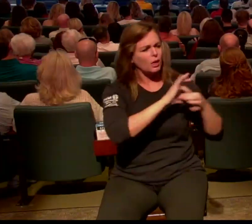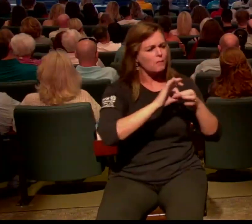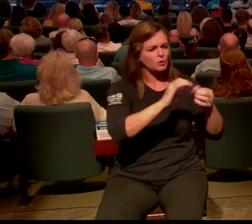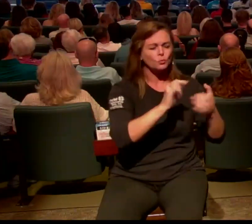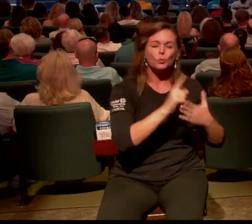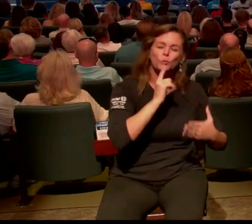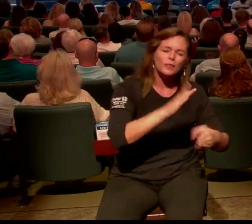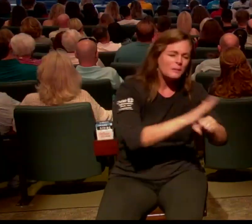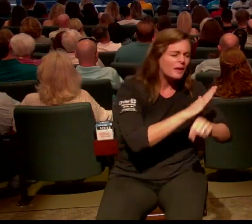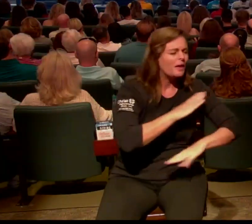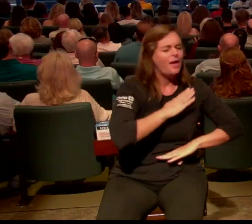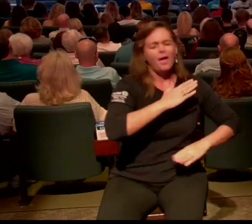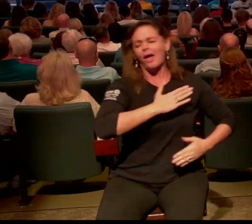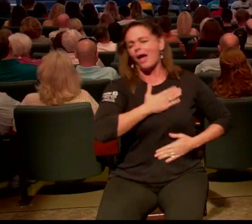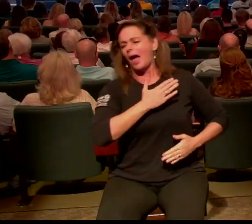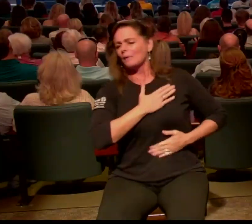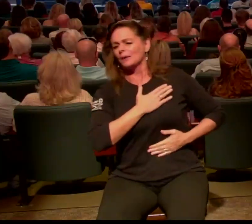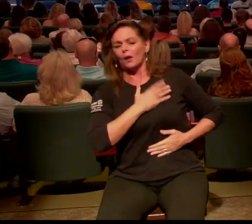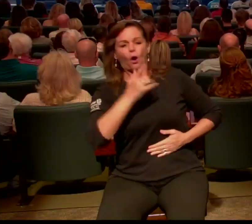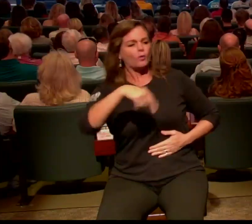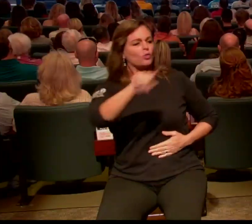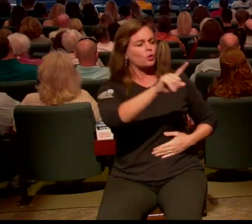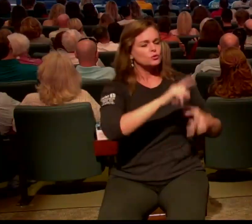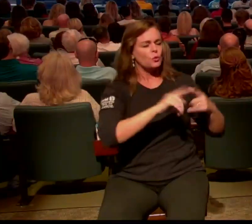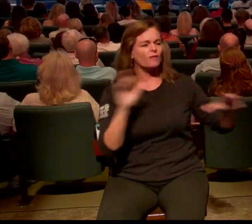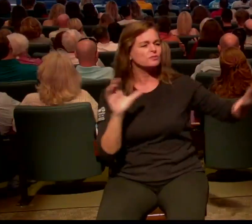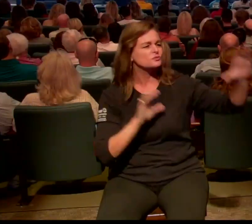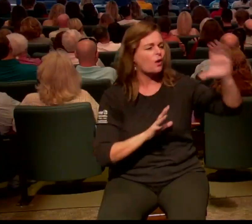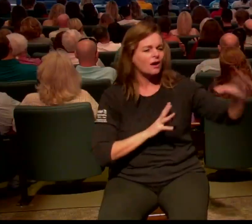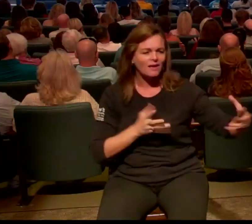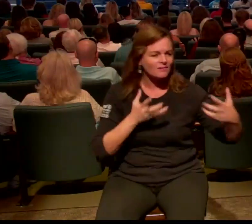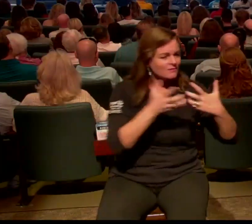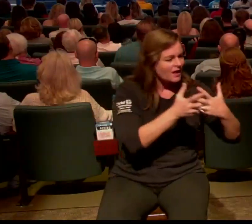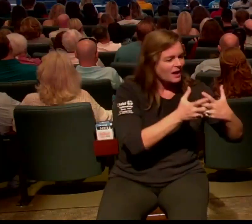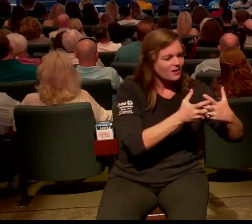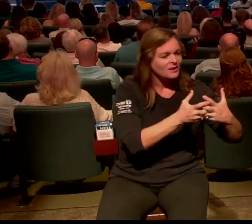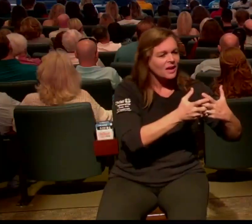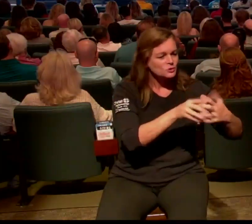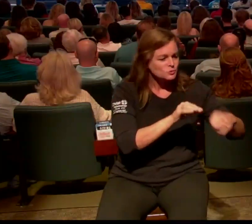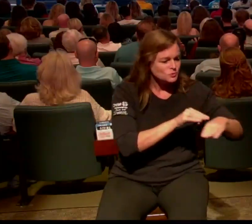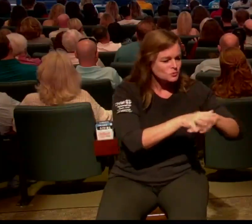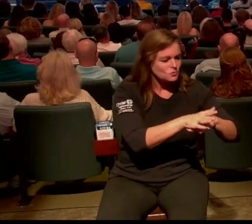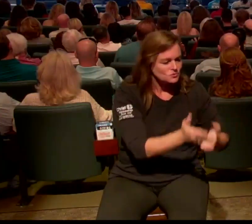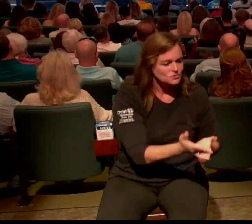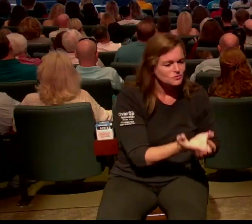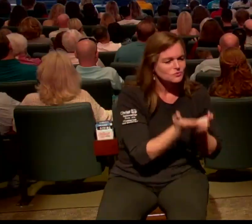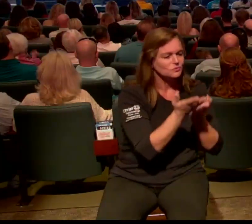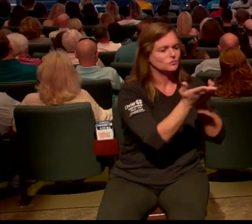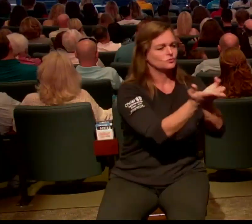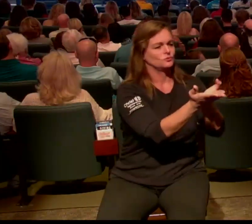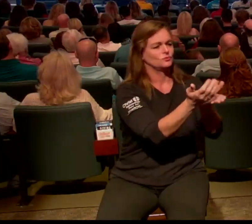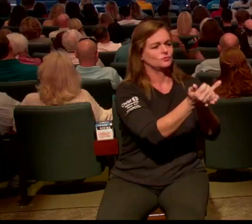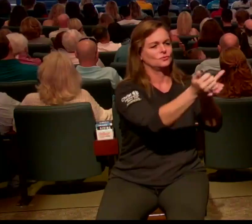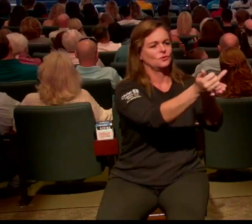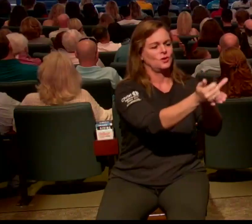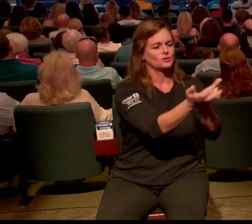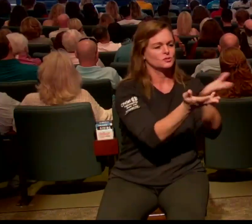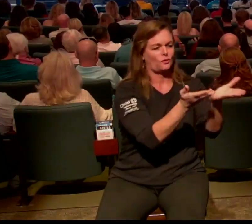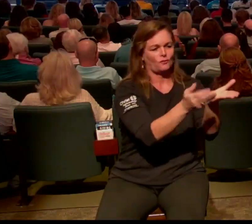happy are those who have sought and found how to serve other